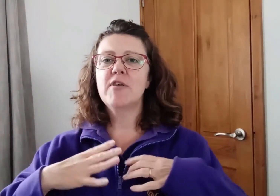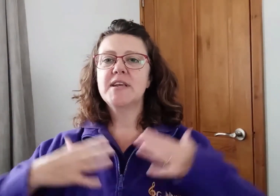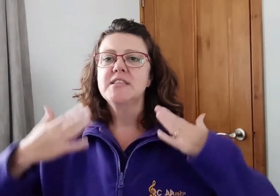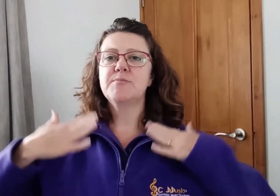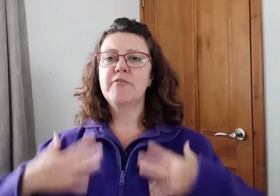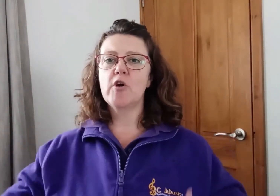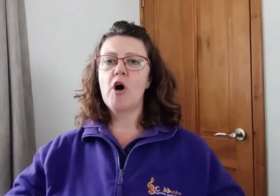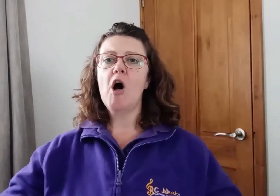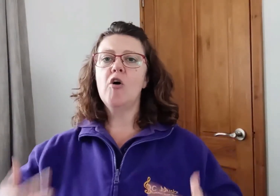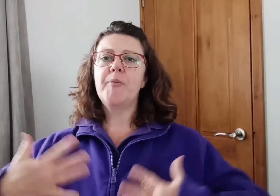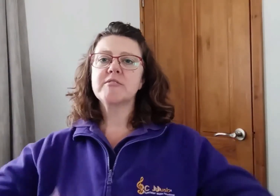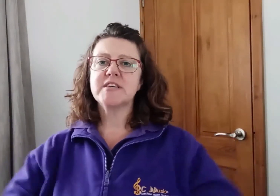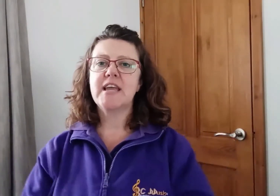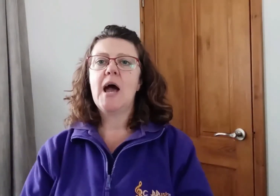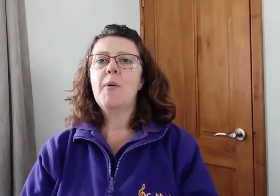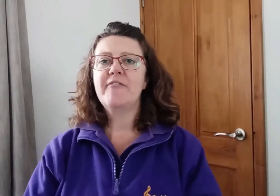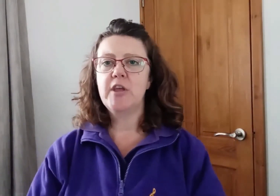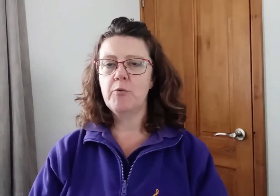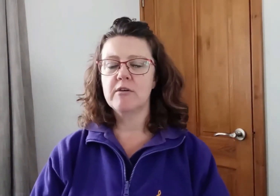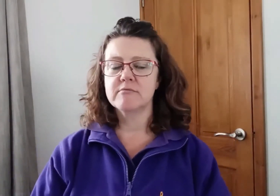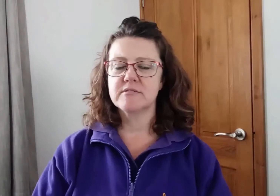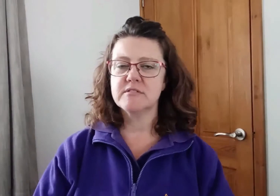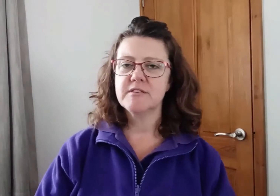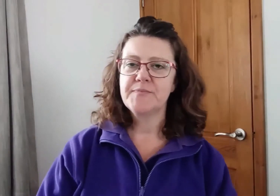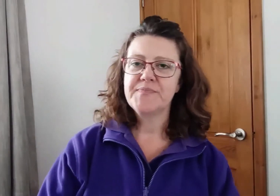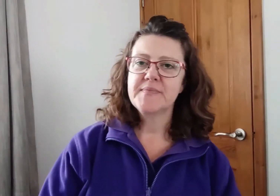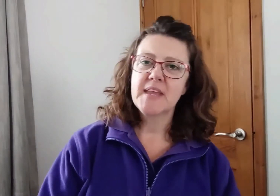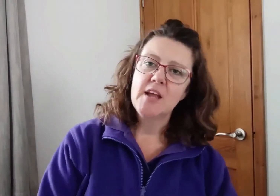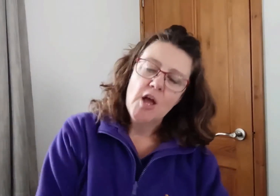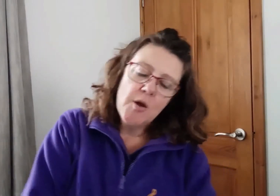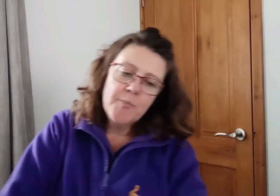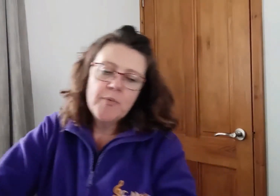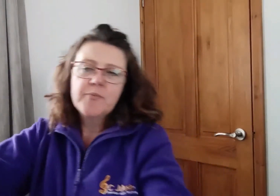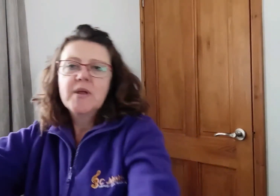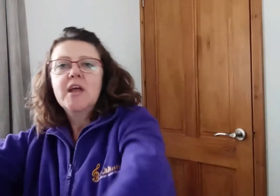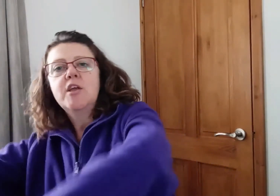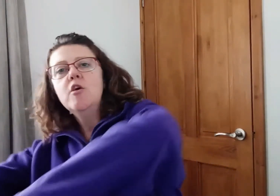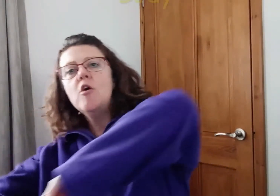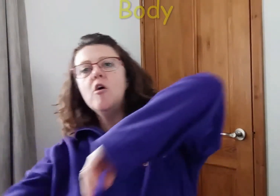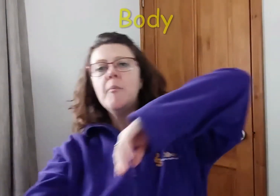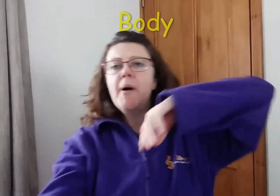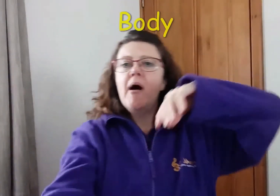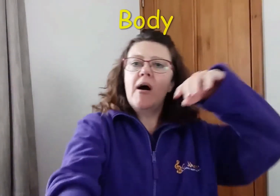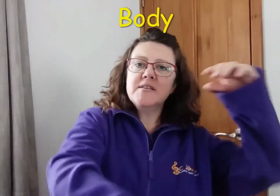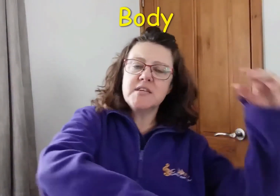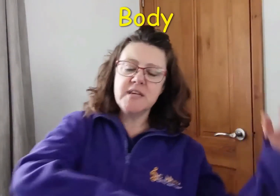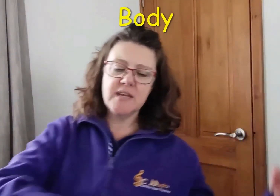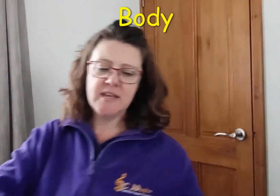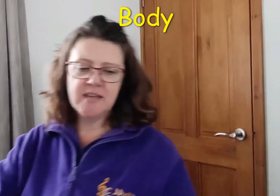ready to move your whole body however you want. Can you sway your body?